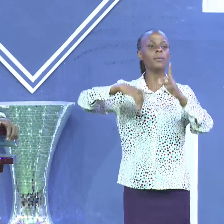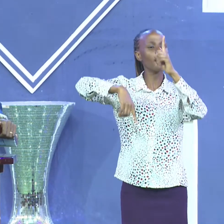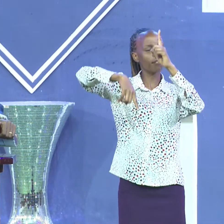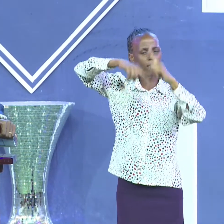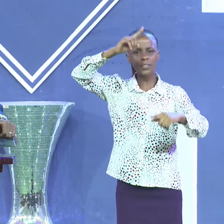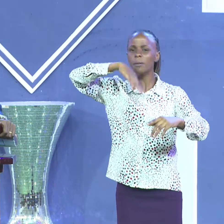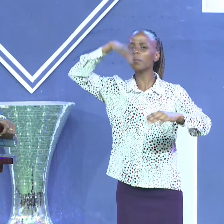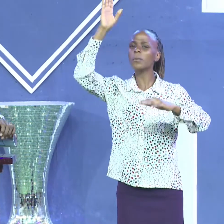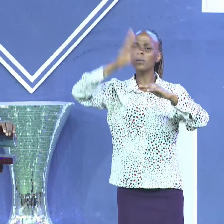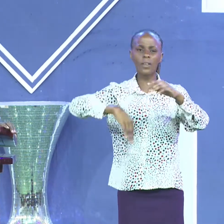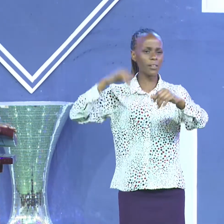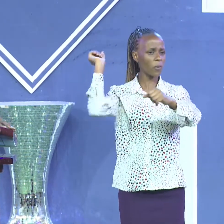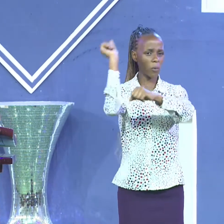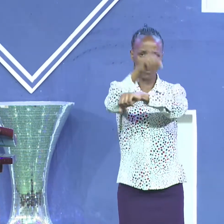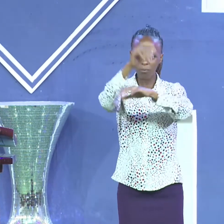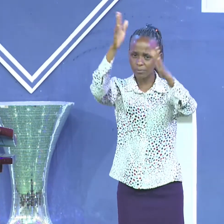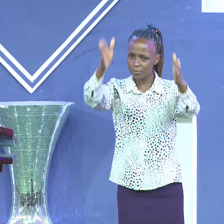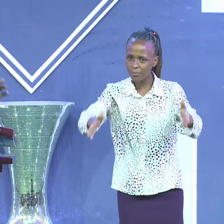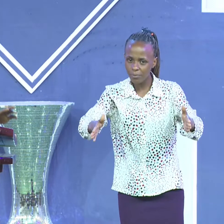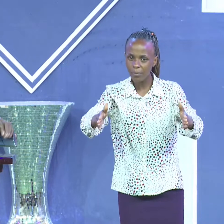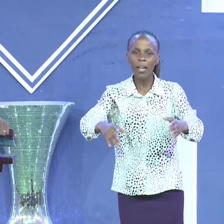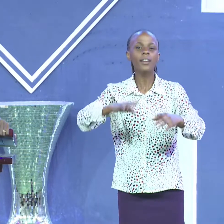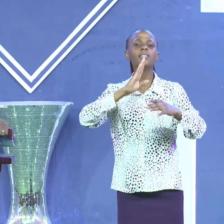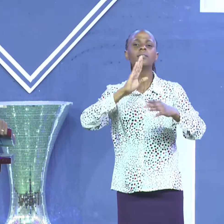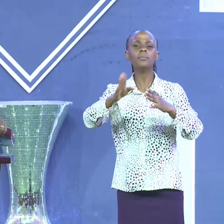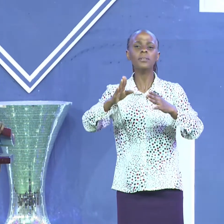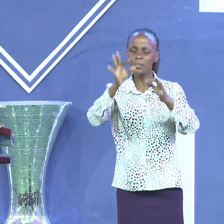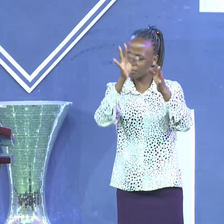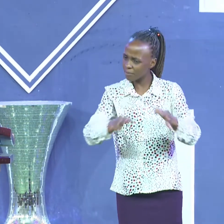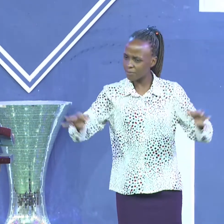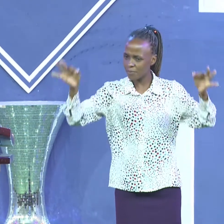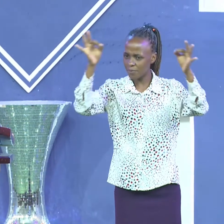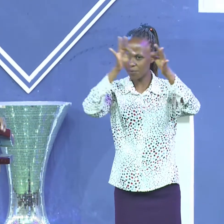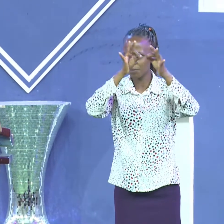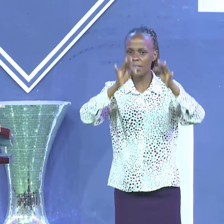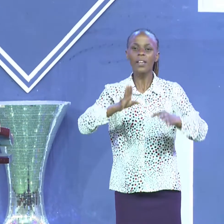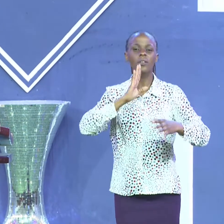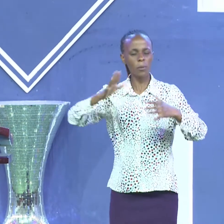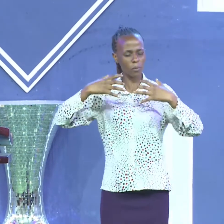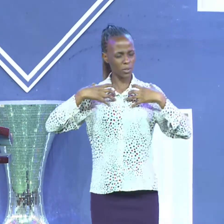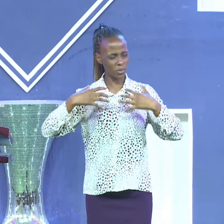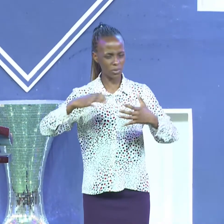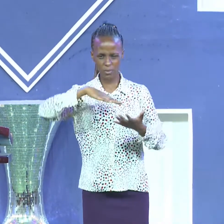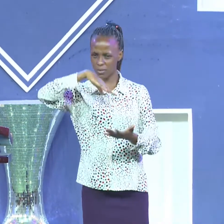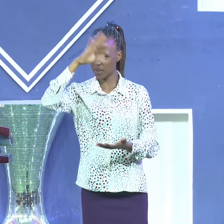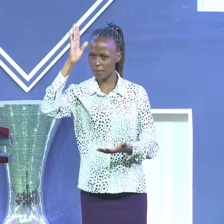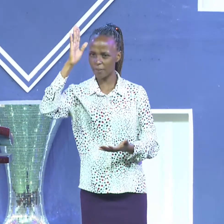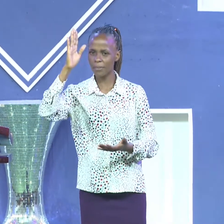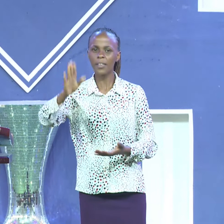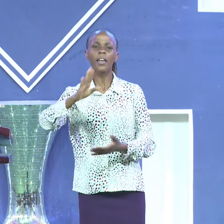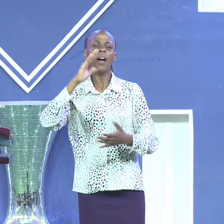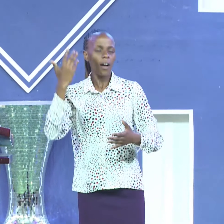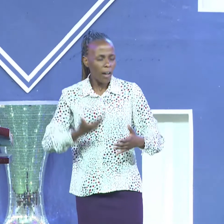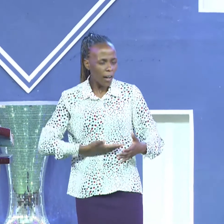failure, that you may become much more than a conqueror, that you may become useful, that you may become